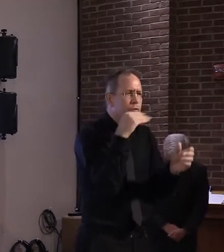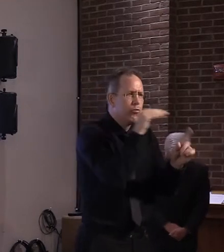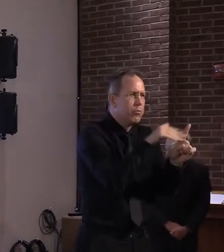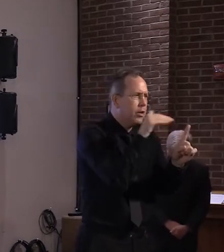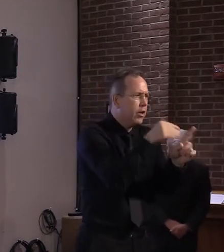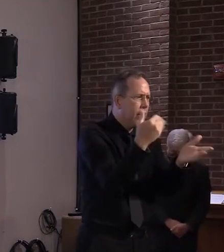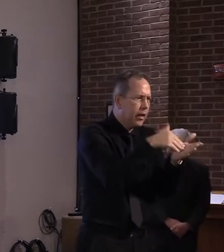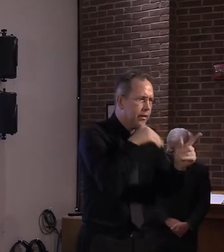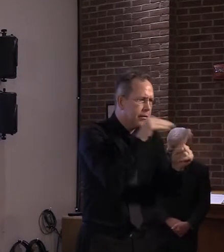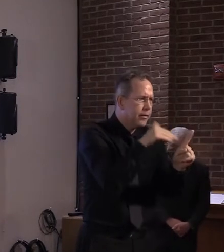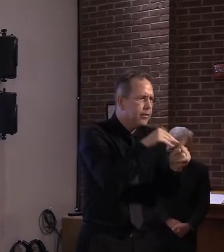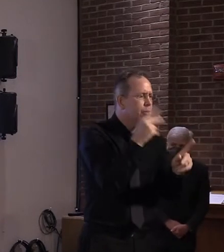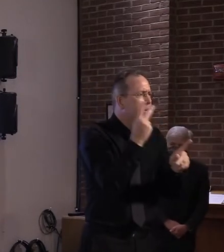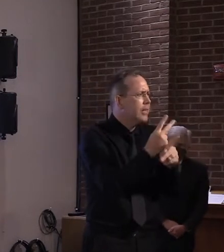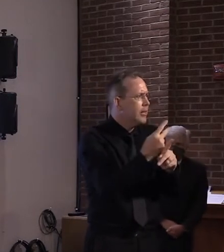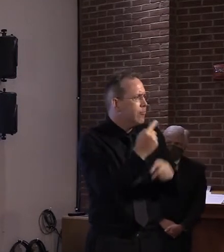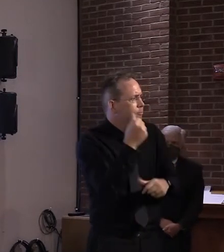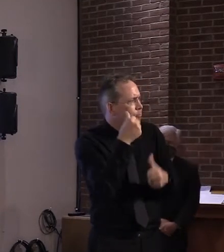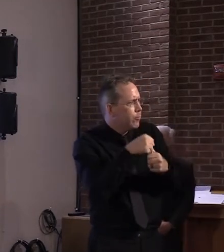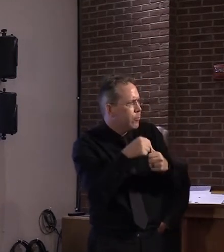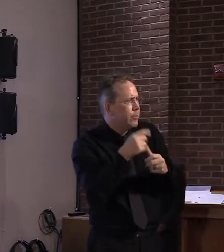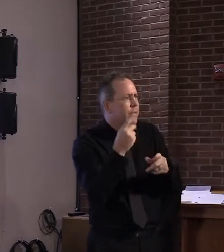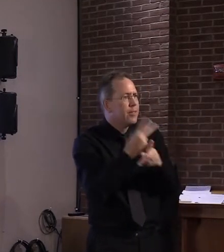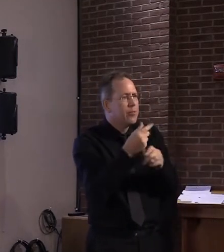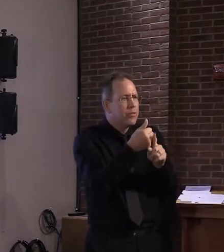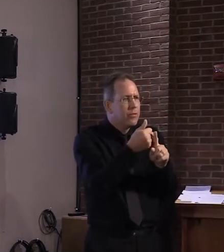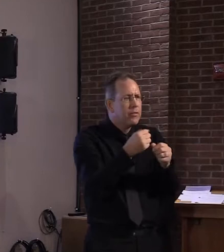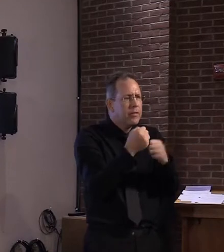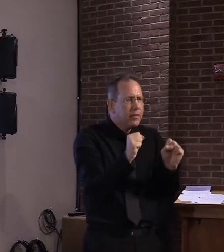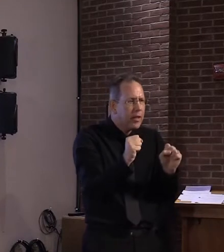concept I introduced last week of the exposure budget.